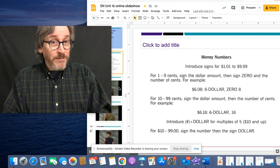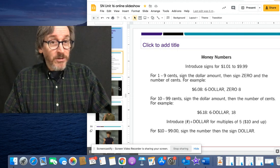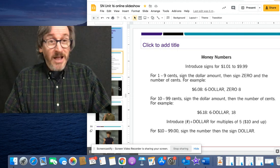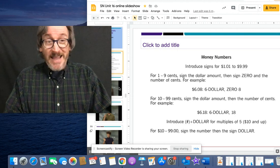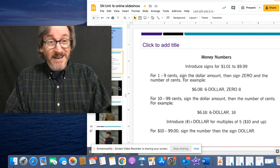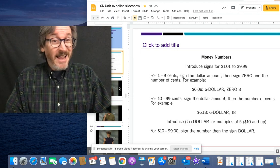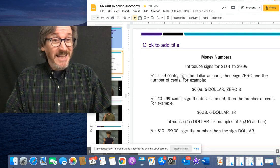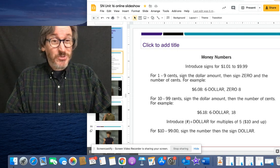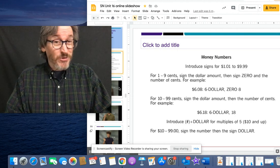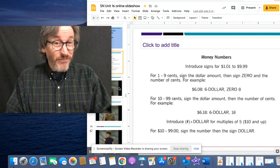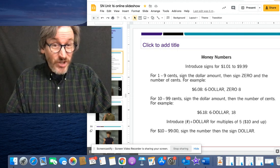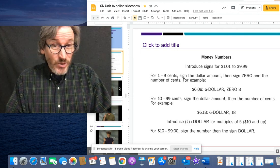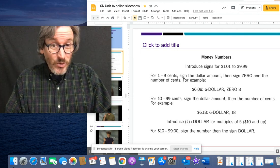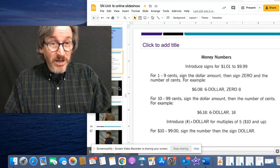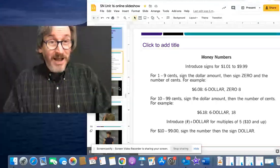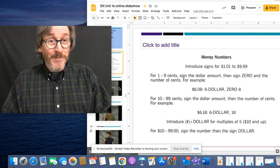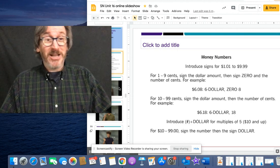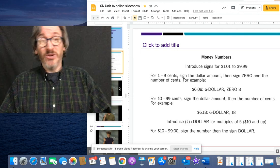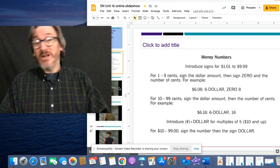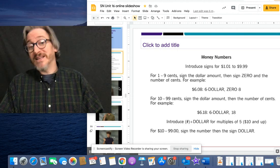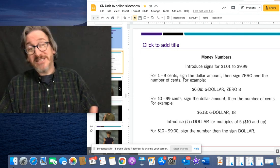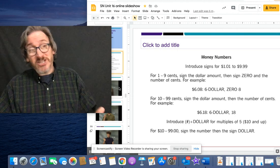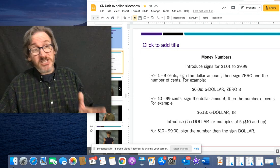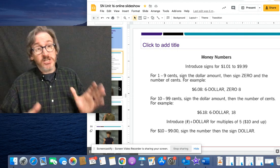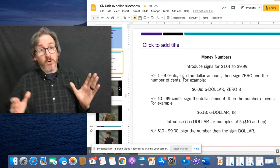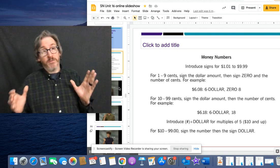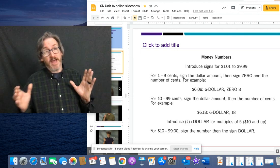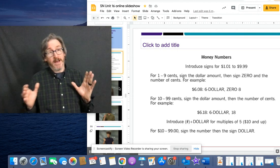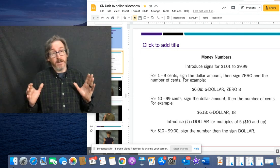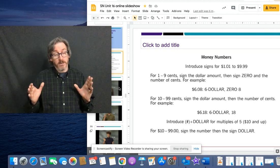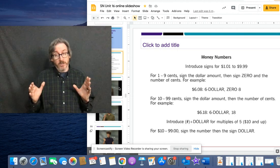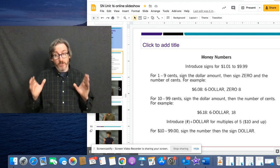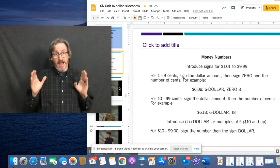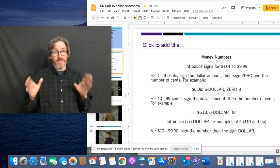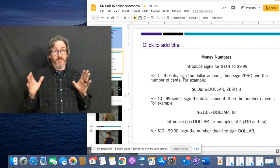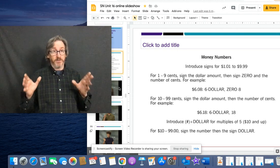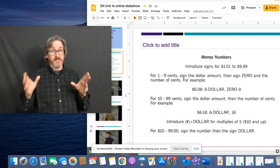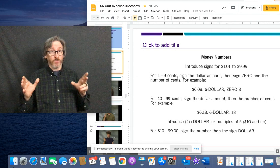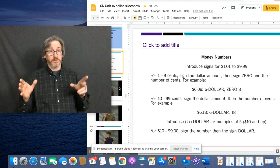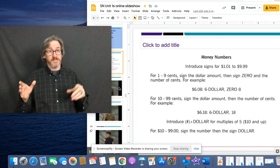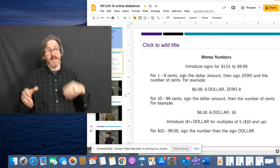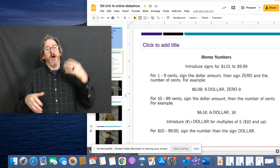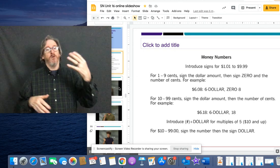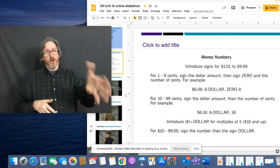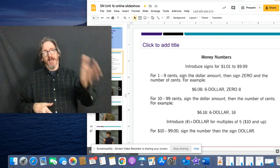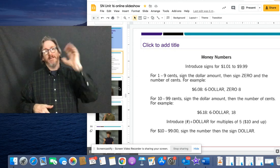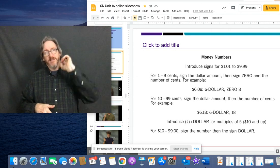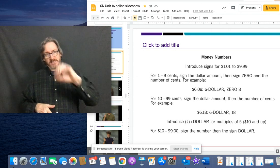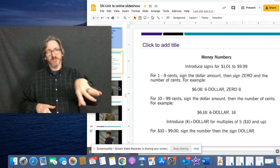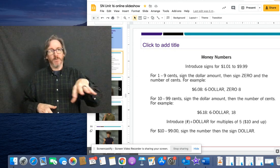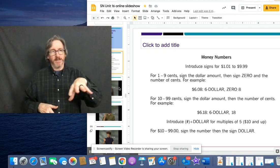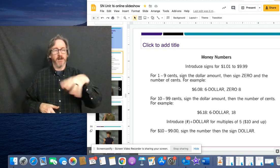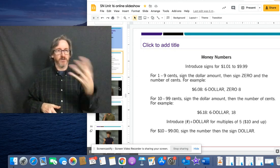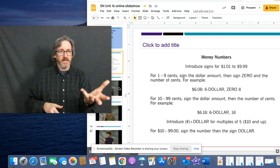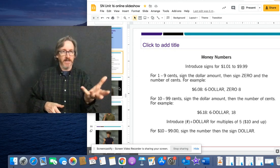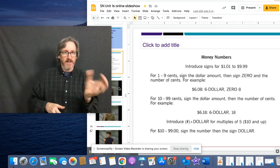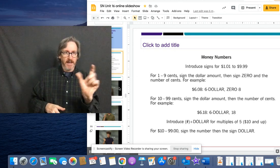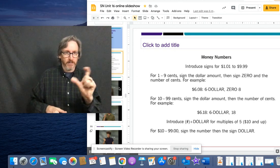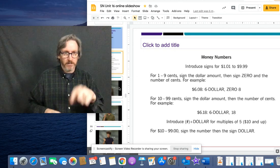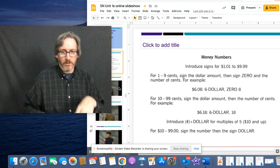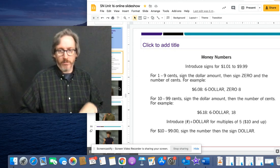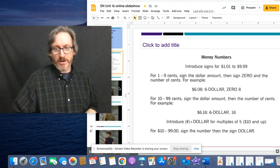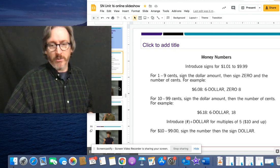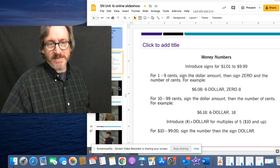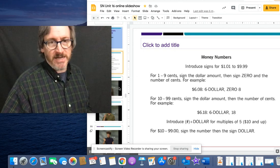it's really simple. Again, it's review. I'm including this just so that you have a placeholder to say, oh, okay, this is what we covered in